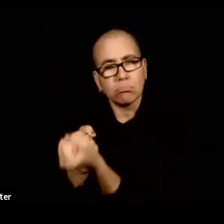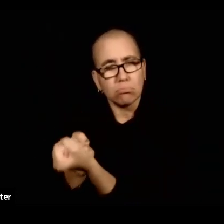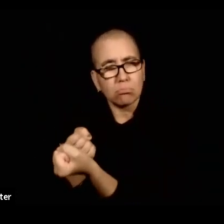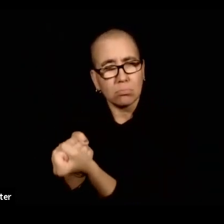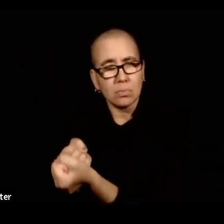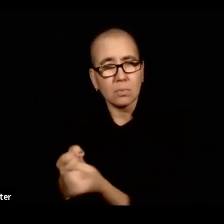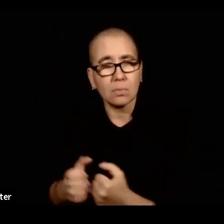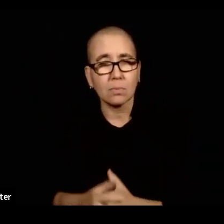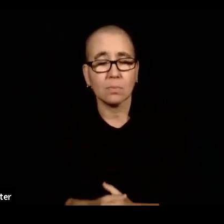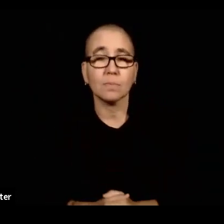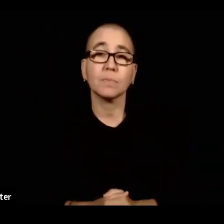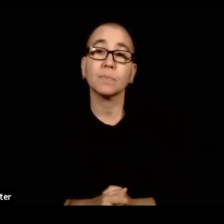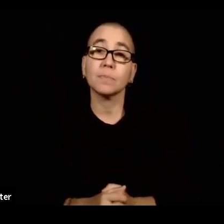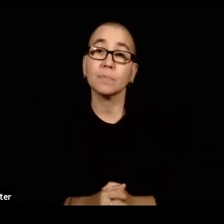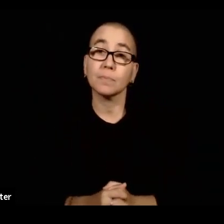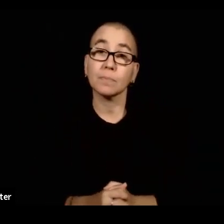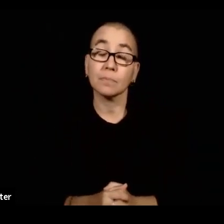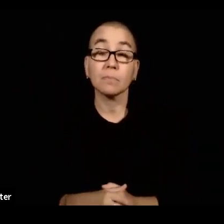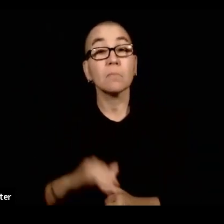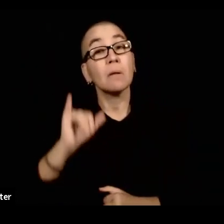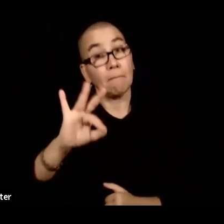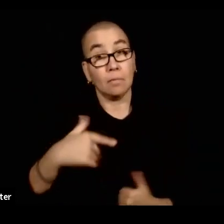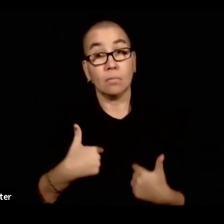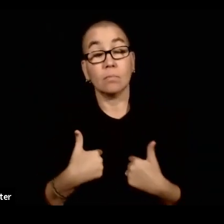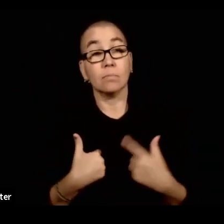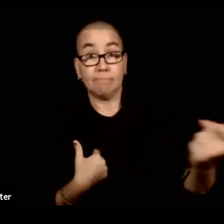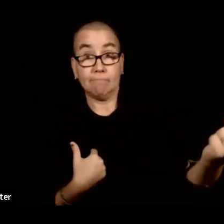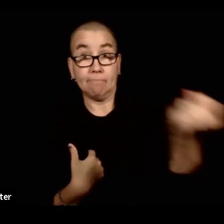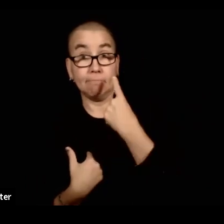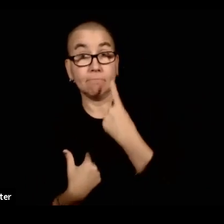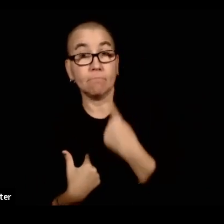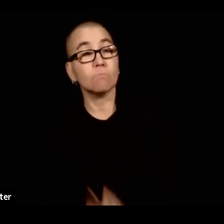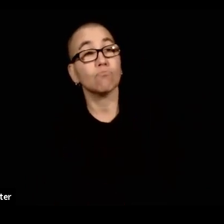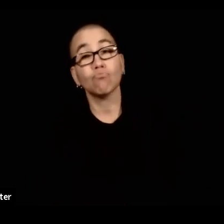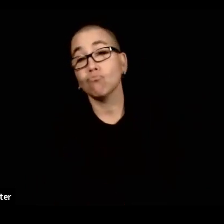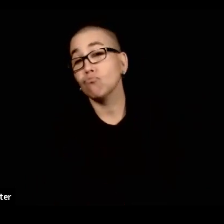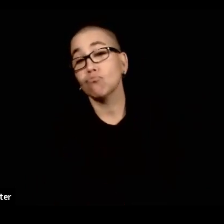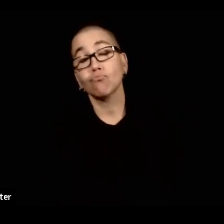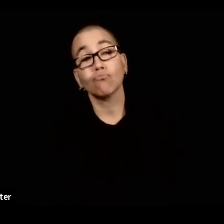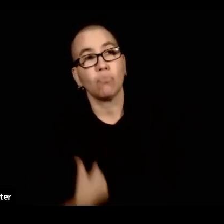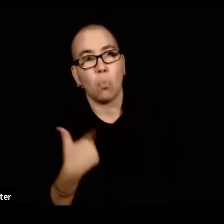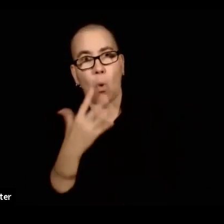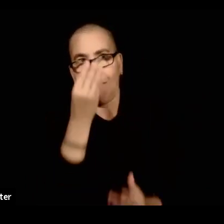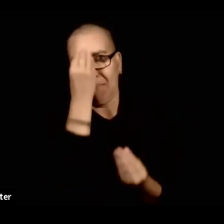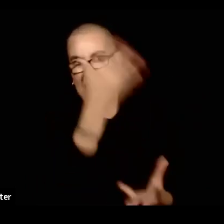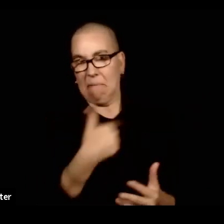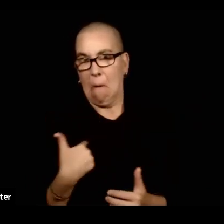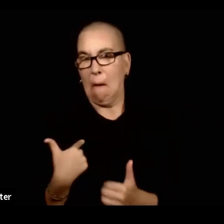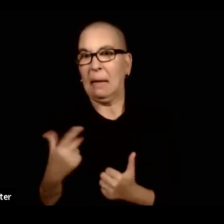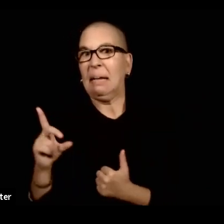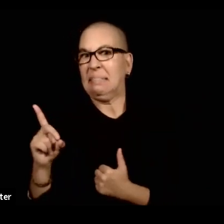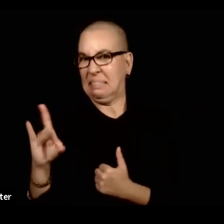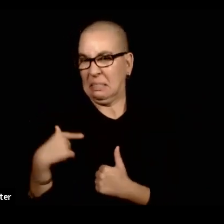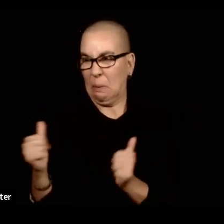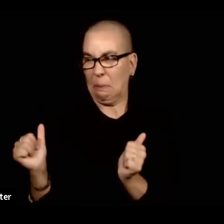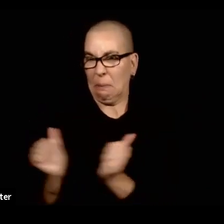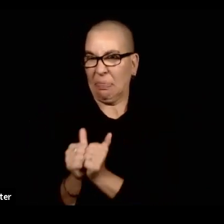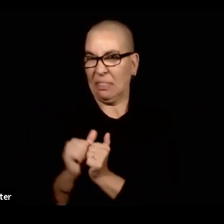of time with Jan Malcolm, and I think that there may have been an exposure there, then the contact